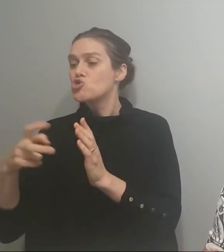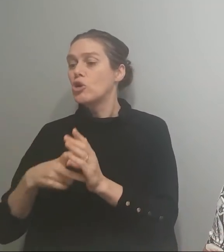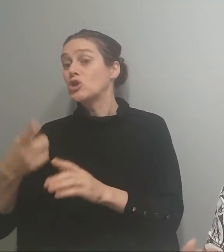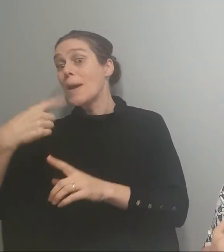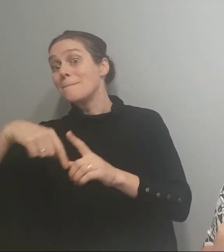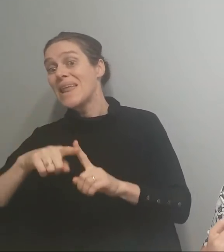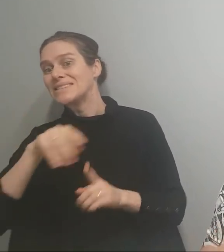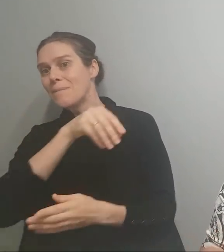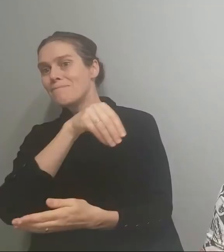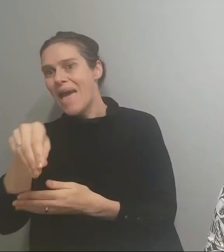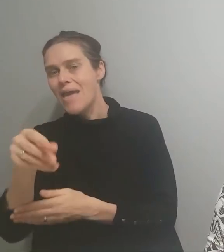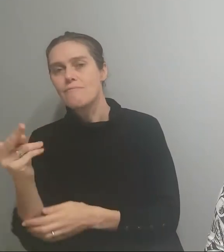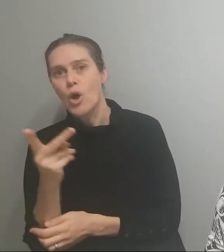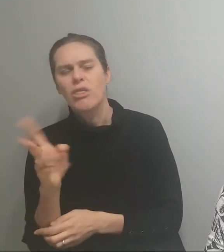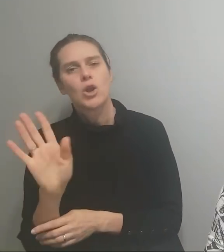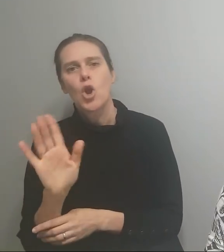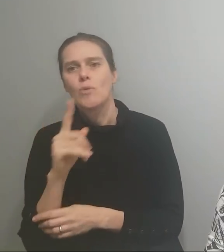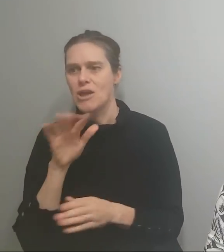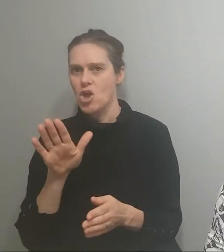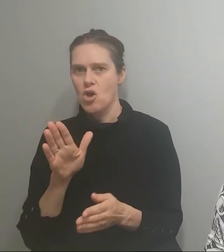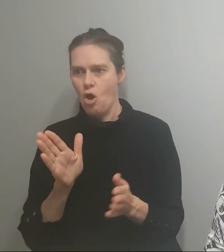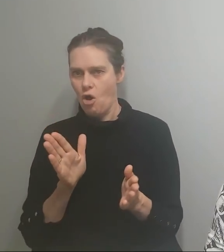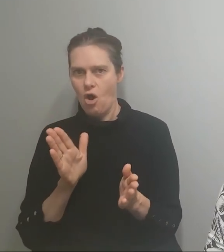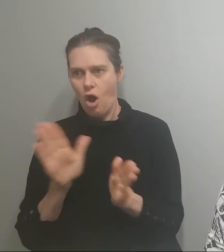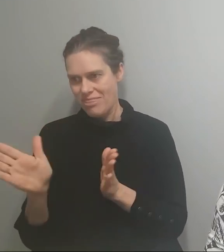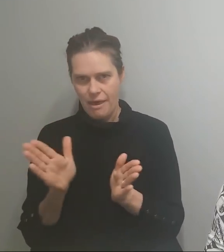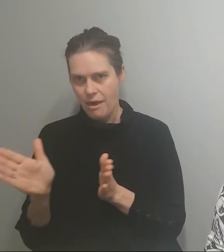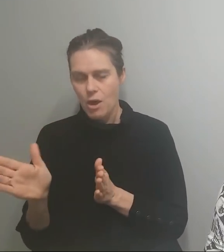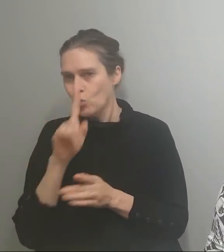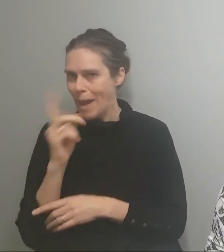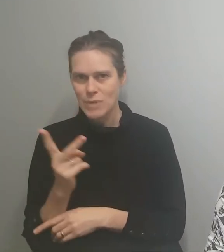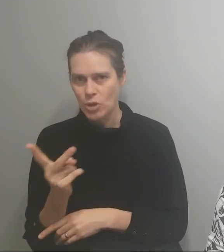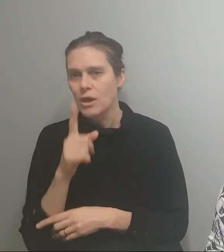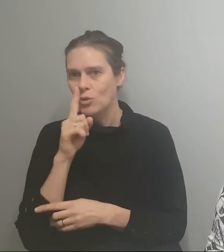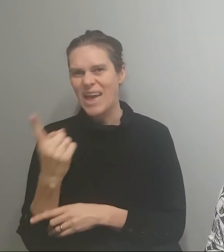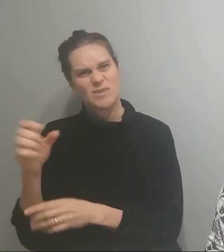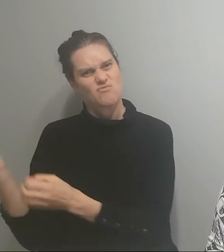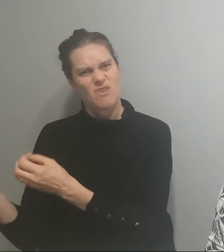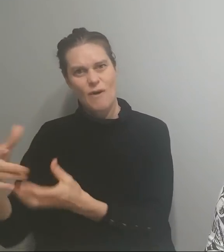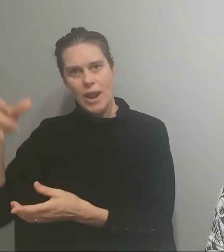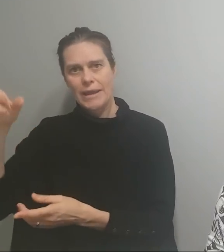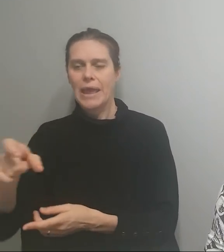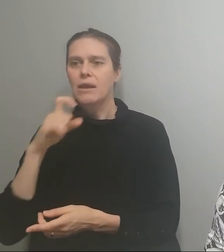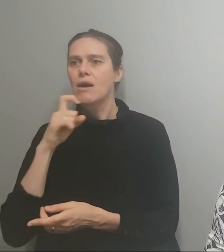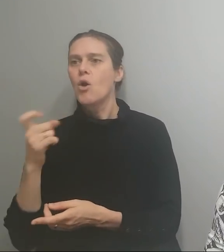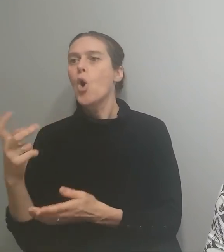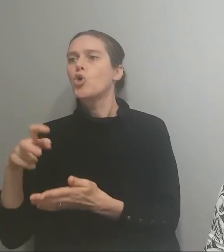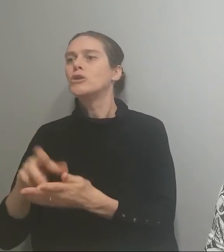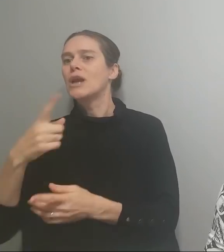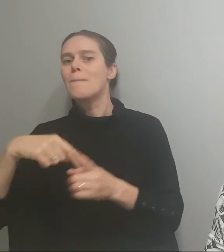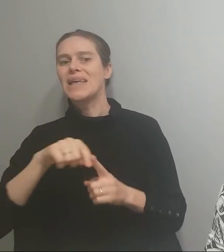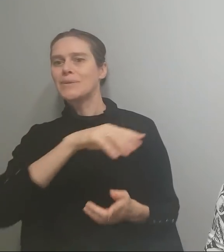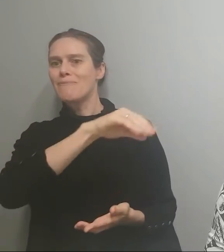be an either or situation. But on that too, in the question about MSD